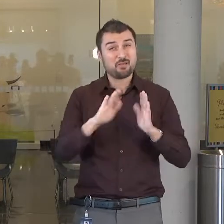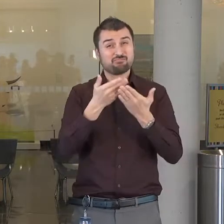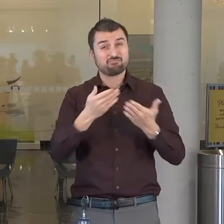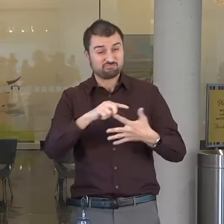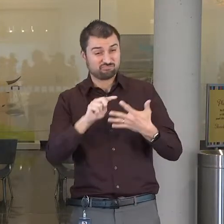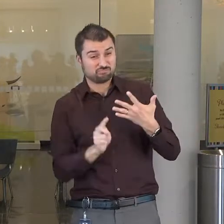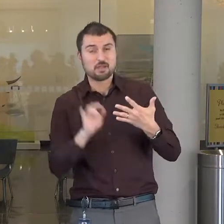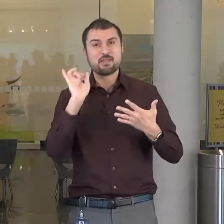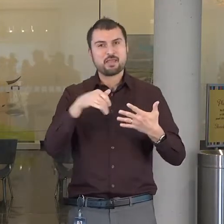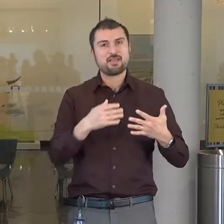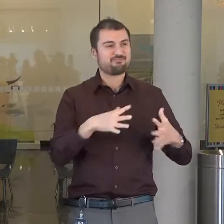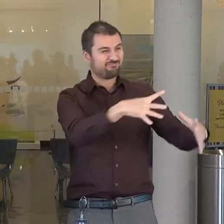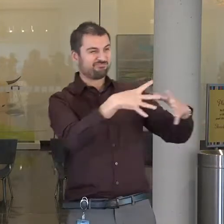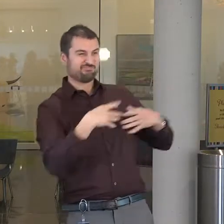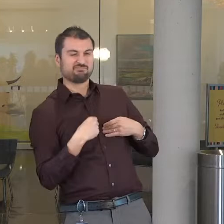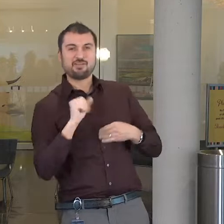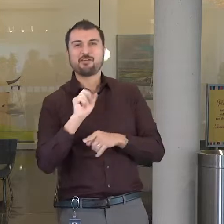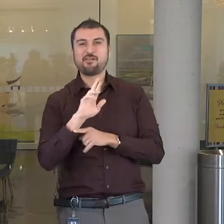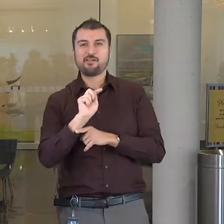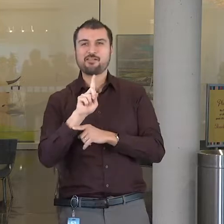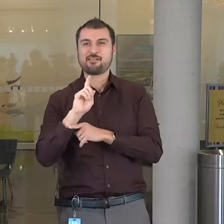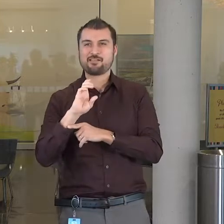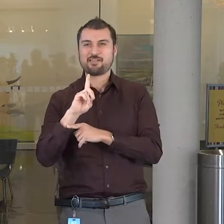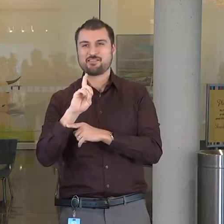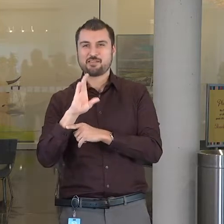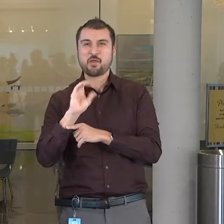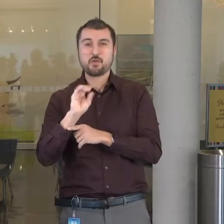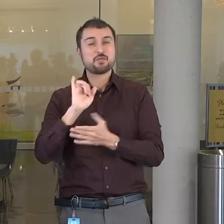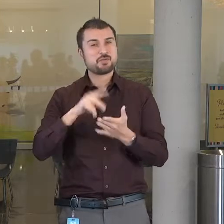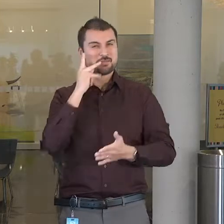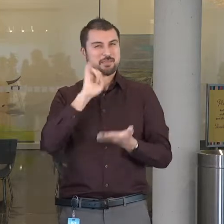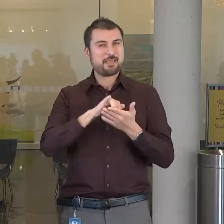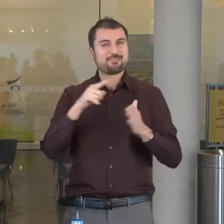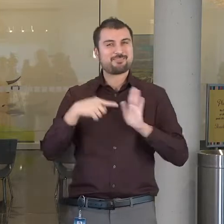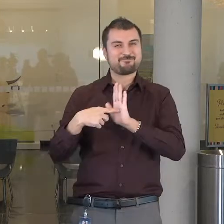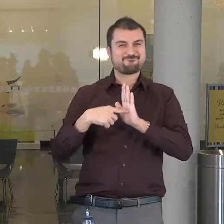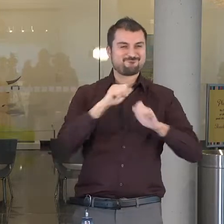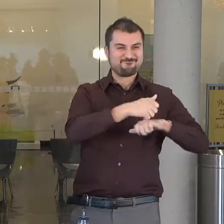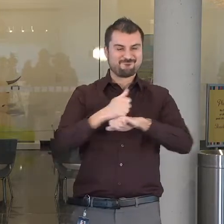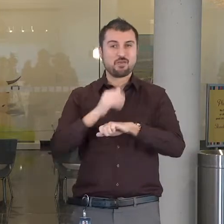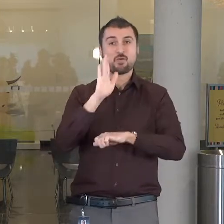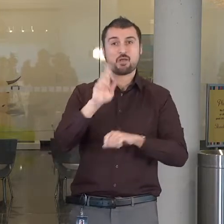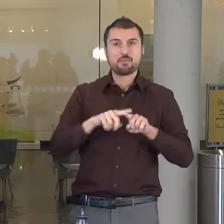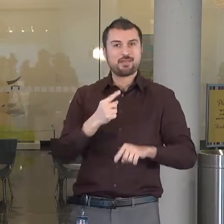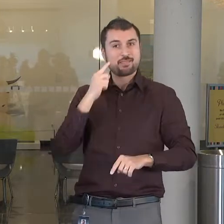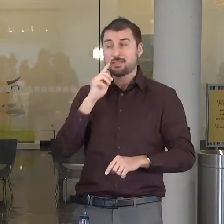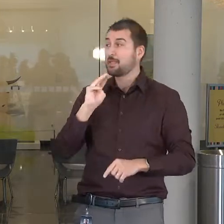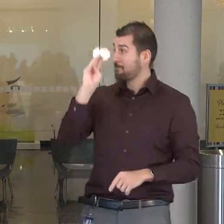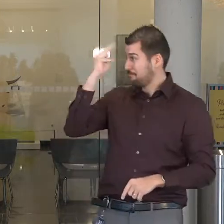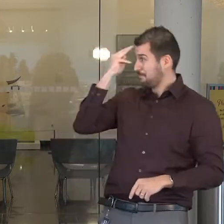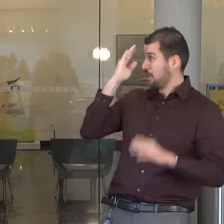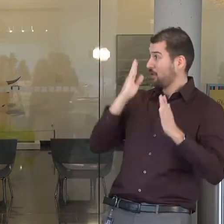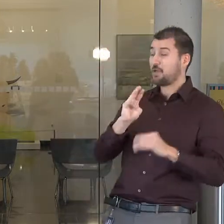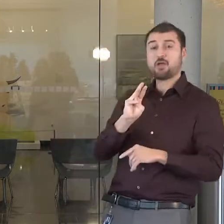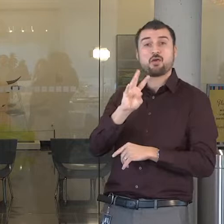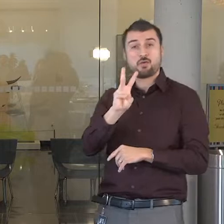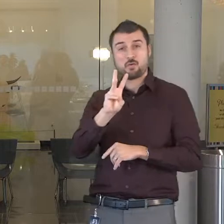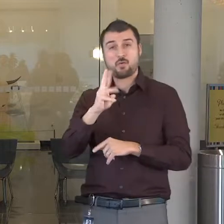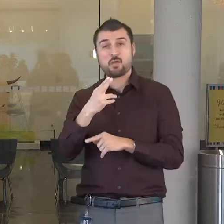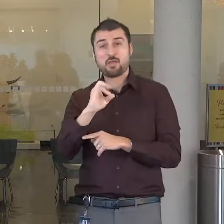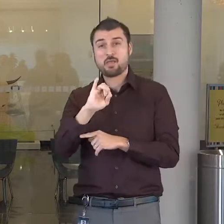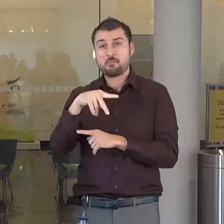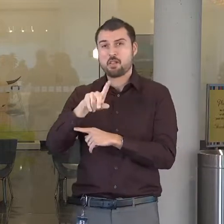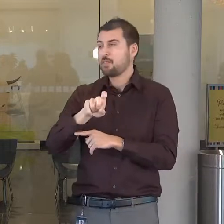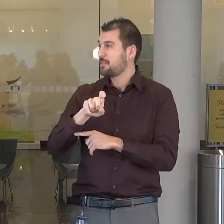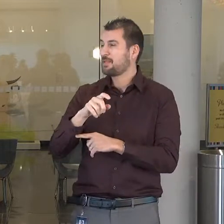embraced Art Deco, and you'll see some of that in this exhibition. So I think, Mayor Whipple, that folks in Wichita are really going to